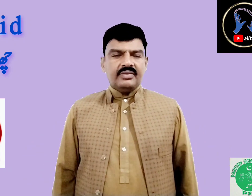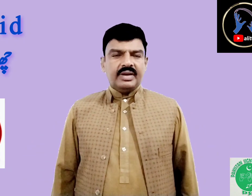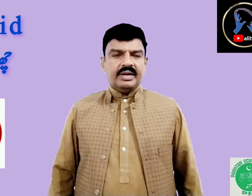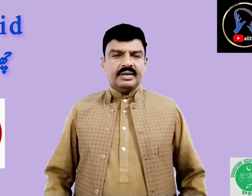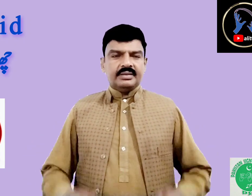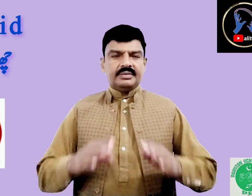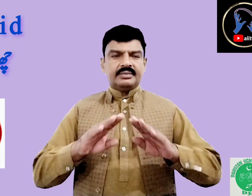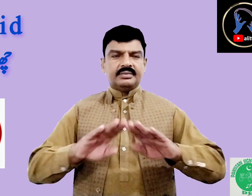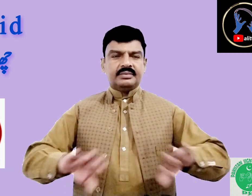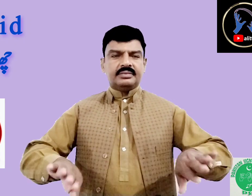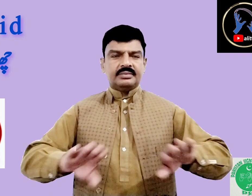avoid